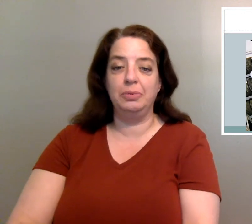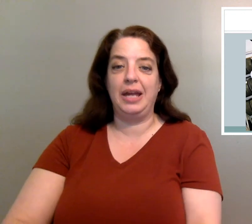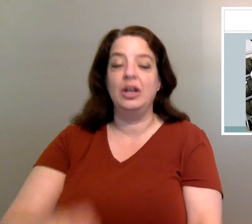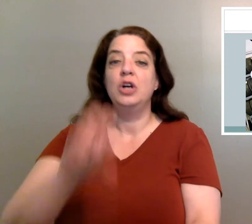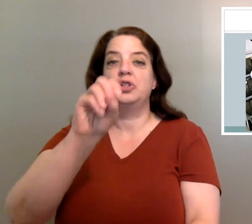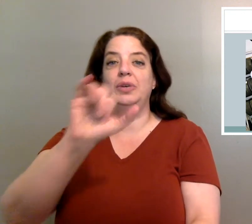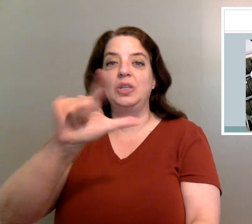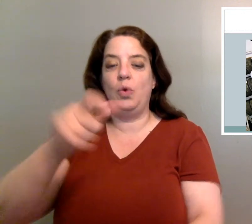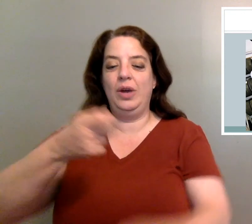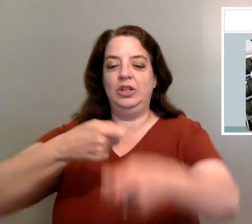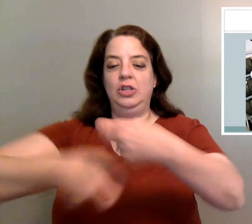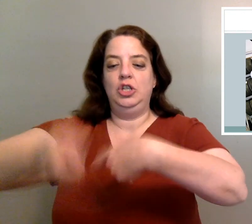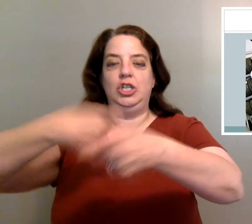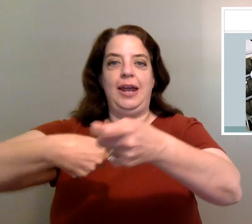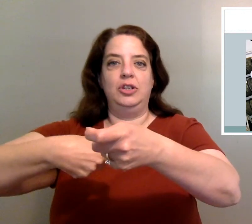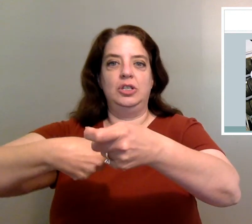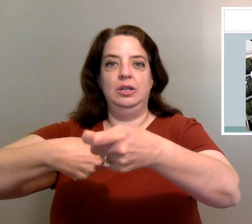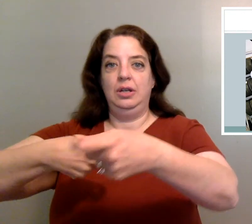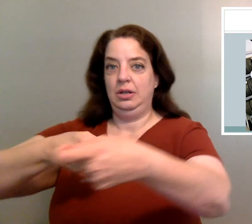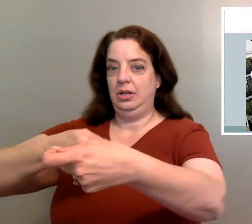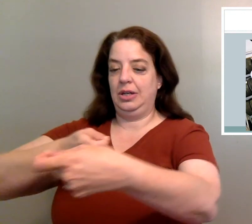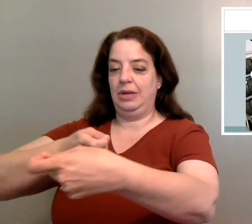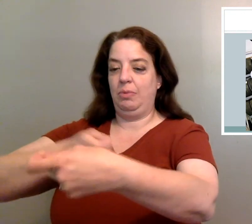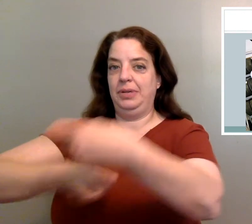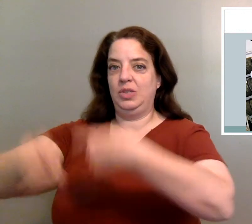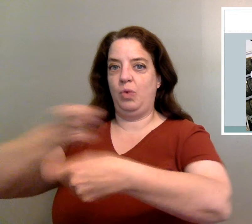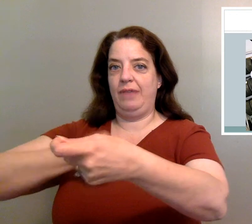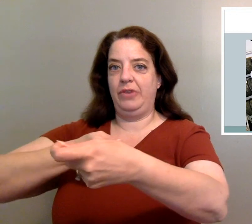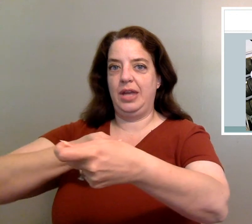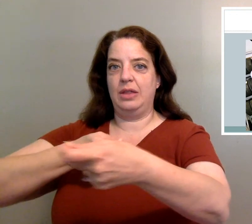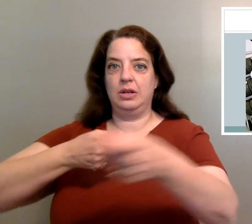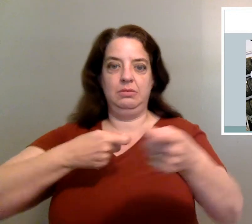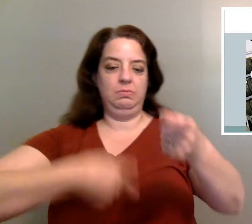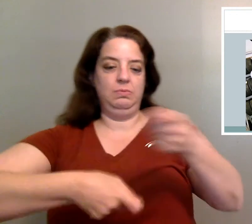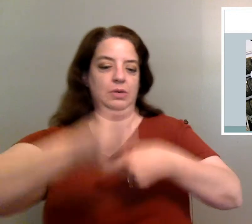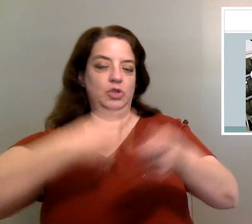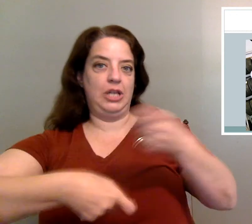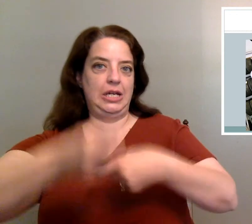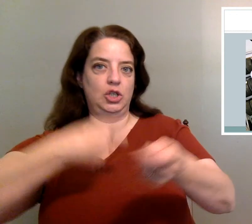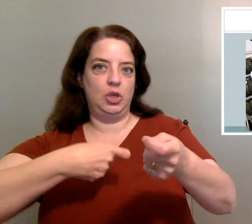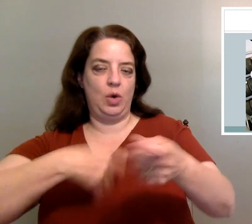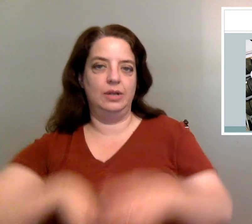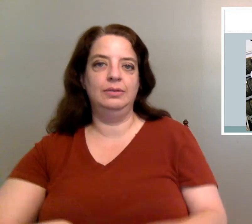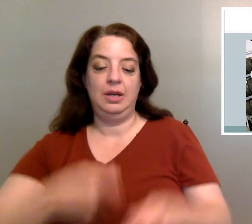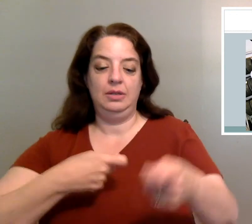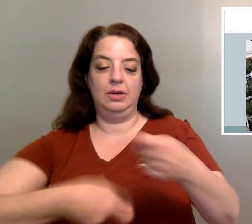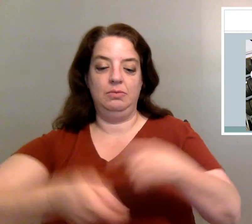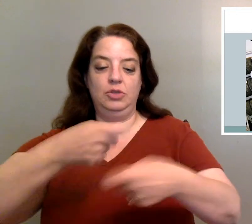lubricated. So it's an oil change. You're going to replace one for the other. We're going to change the oil. So